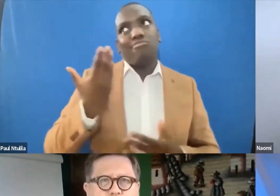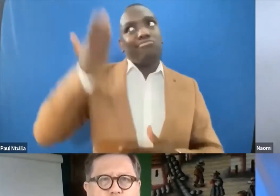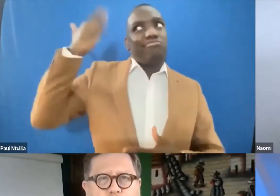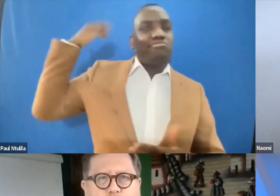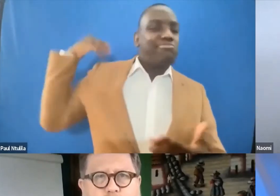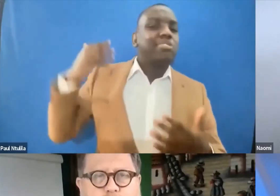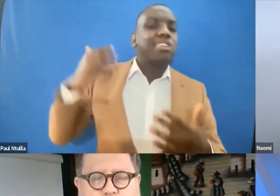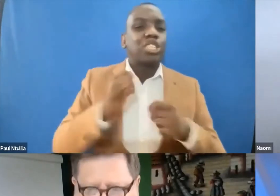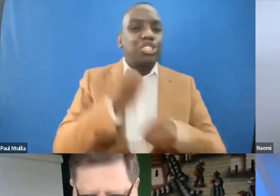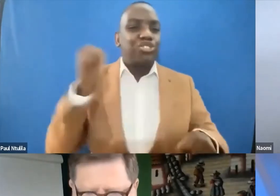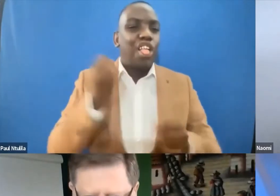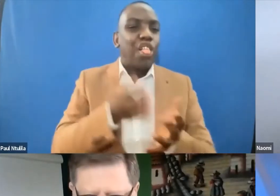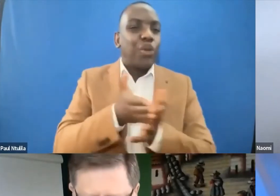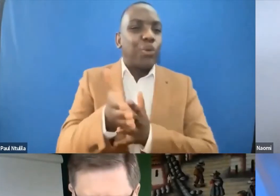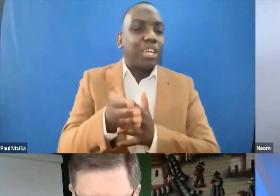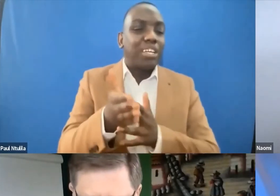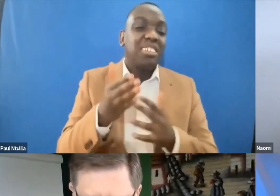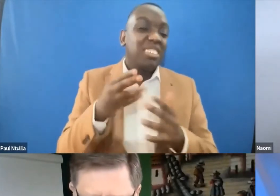she was a real inspiration.